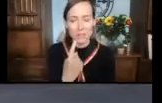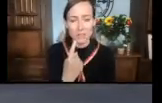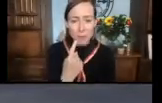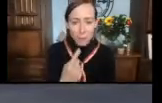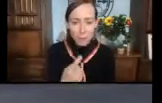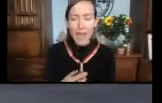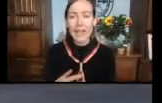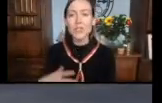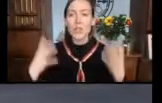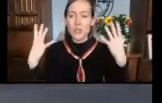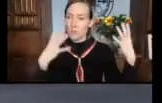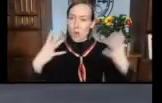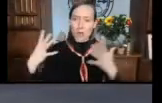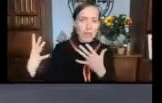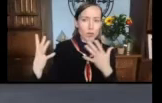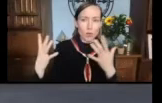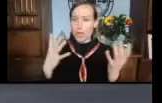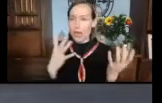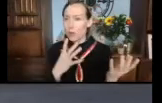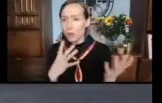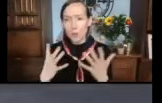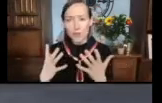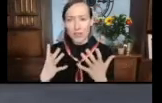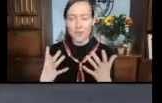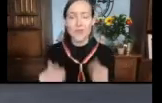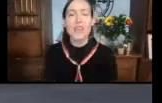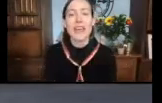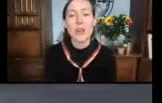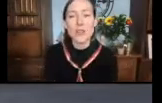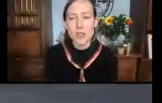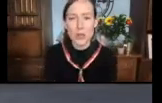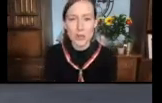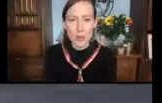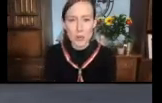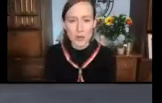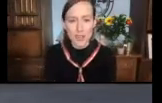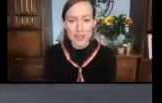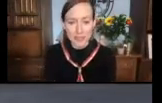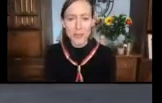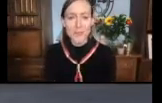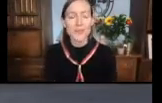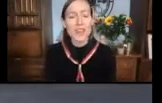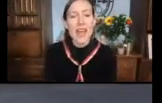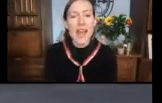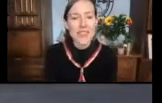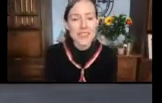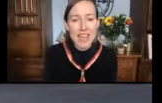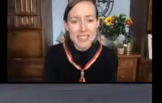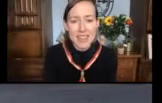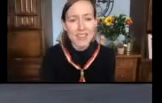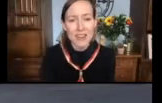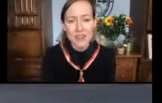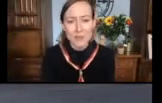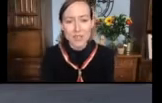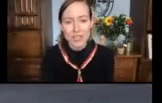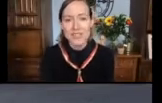expression and your body language, how you're moving. And I'll show you a little bit more of that later. And then the last thing